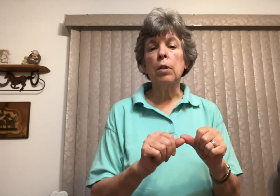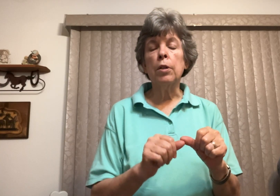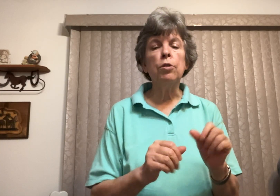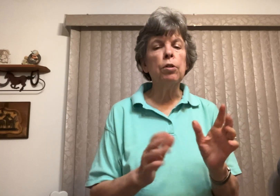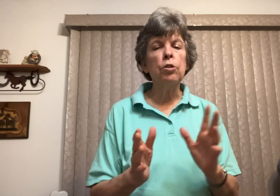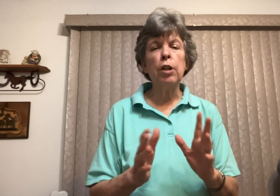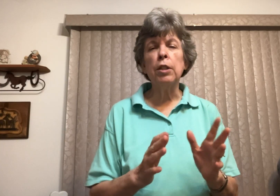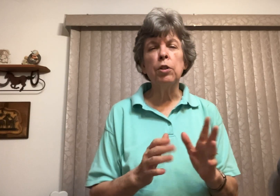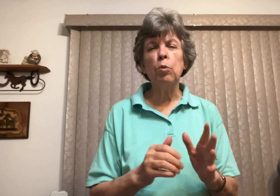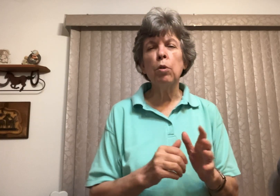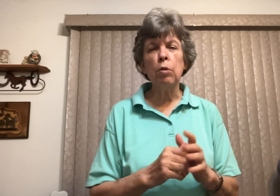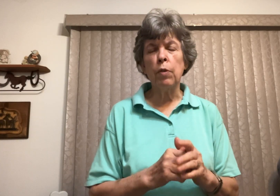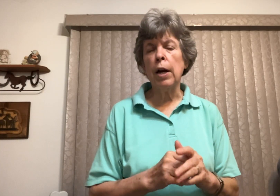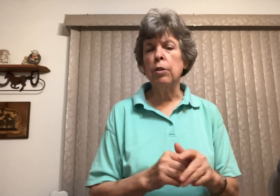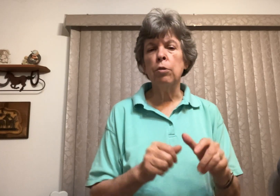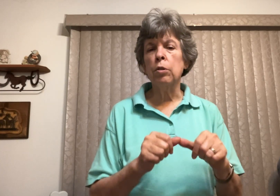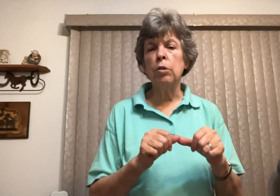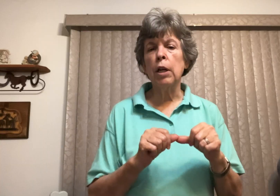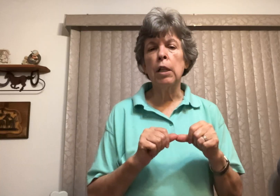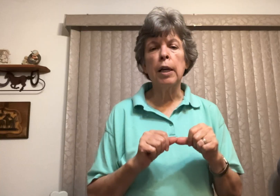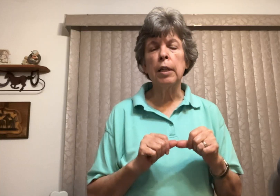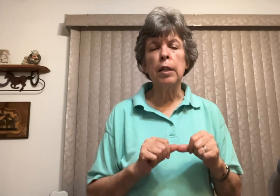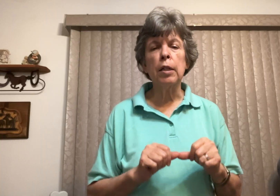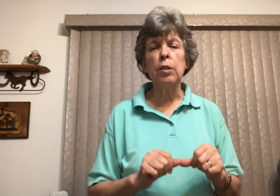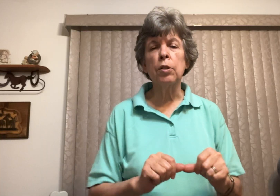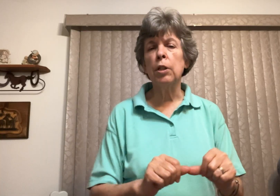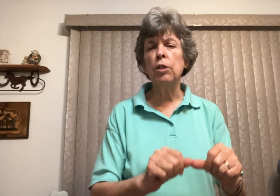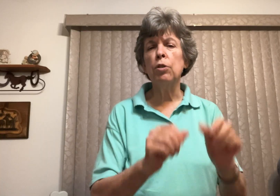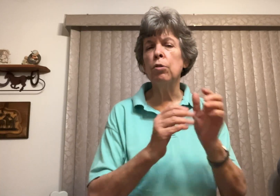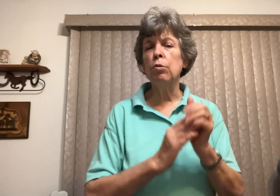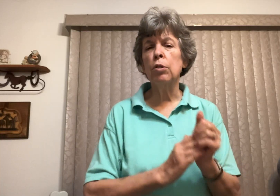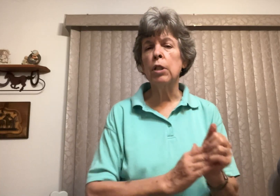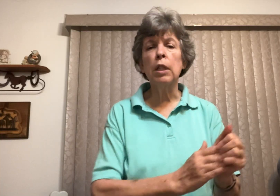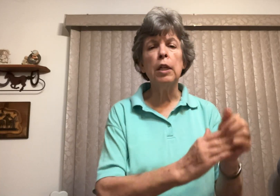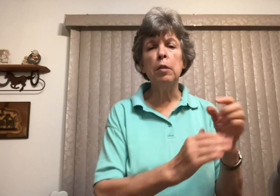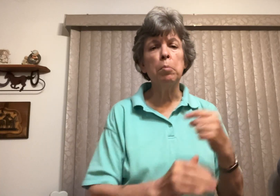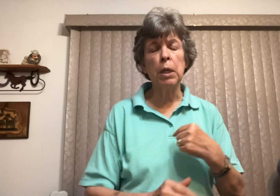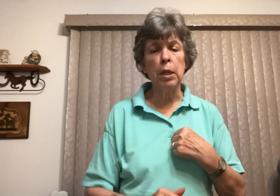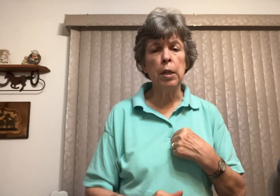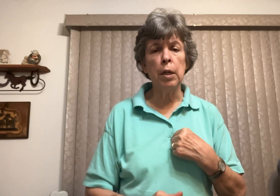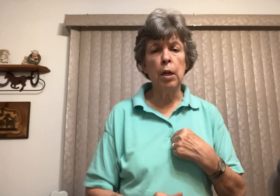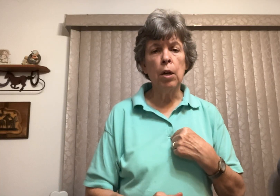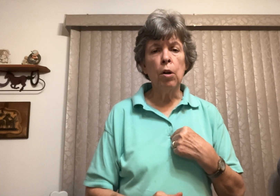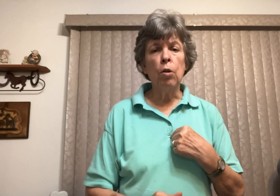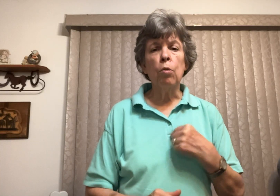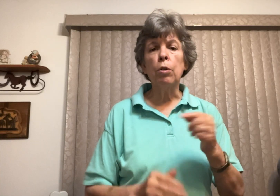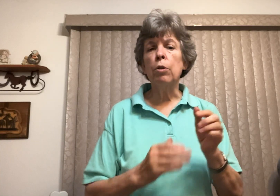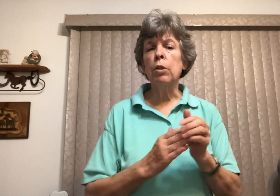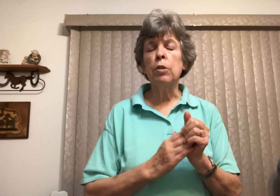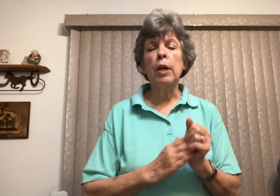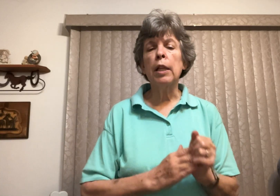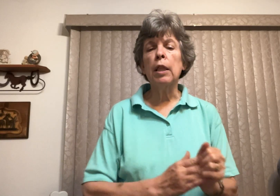And you can change the order of that. You could say like continue to lead me, or you could say